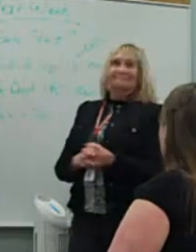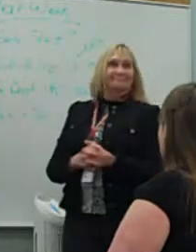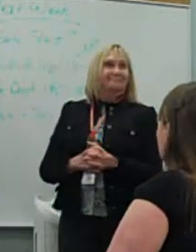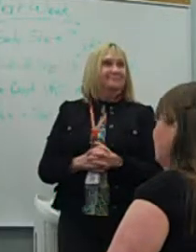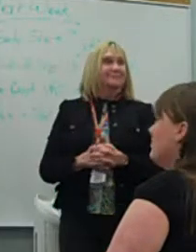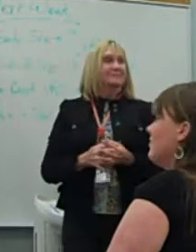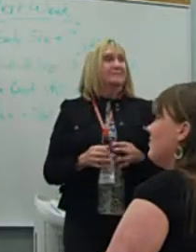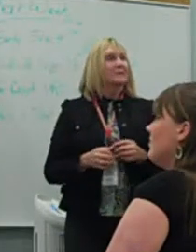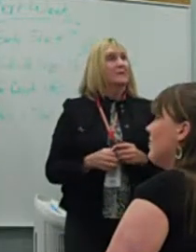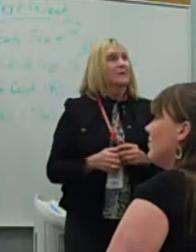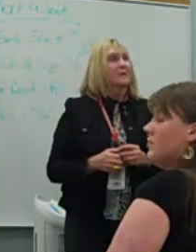but that's another